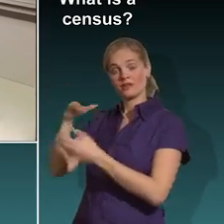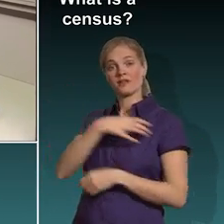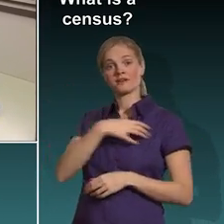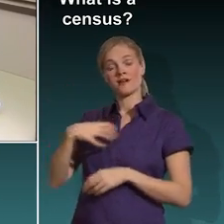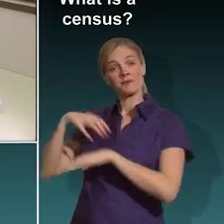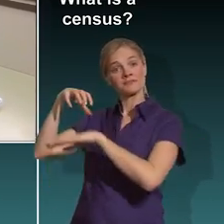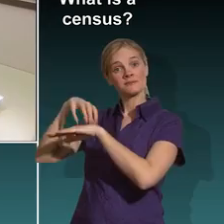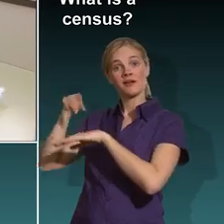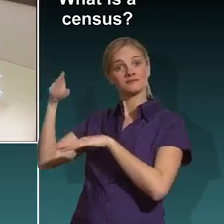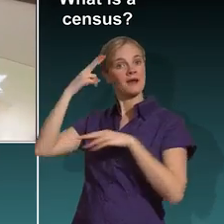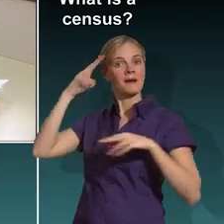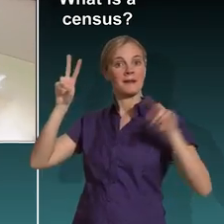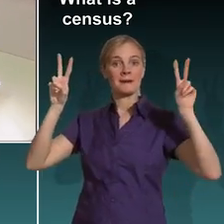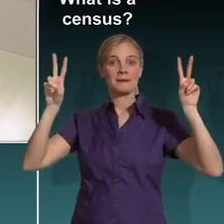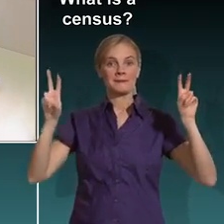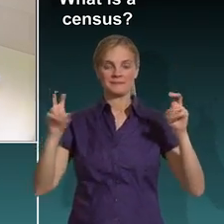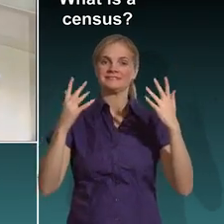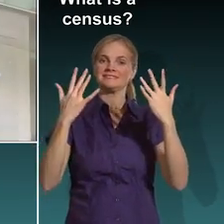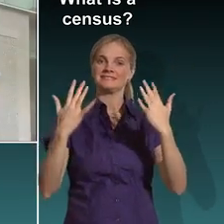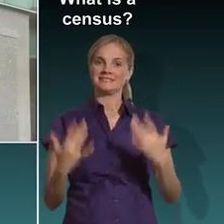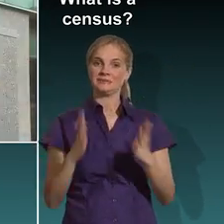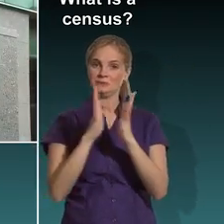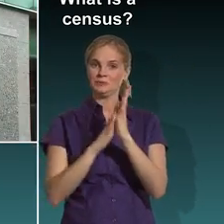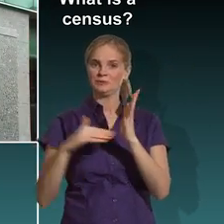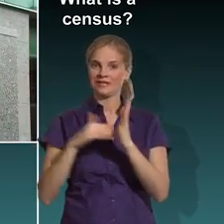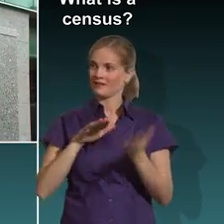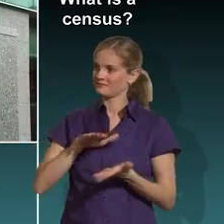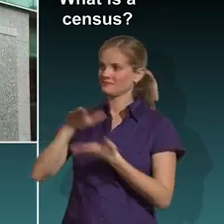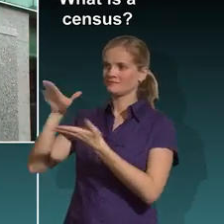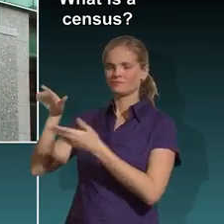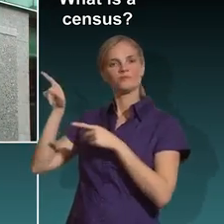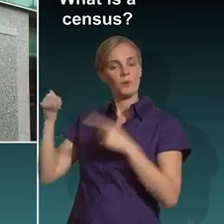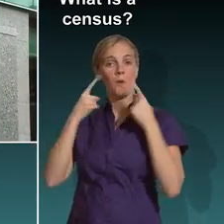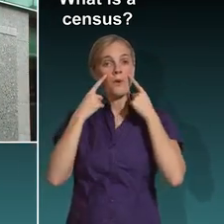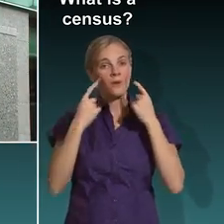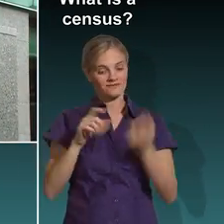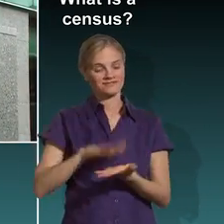and given to a government department called Statistics New Zealand to look after.